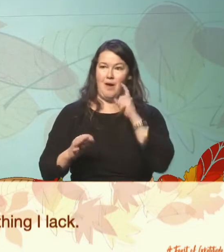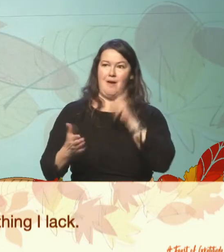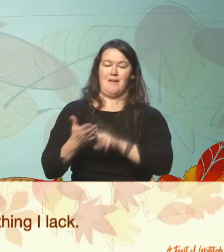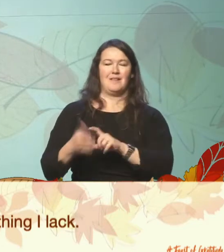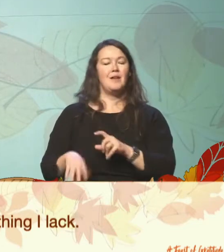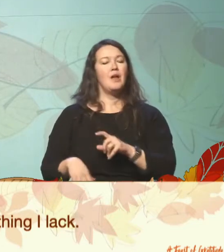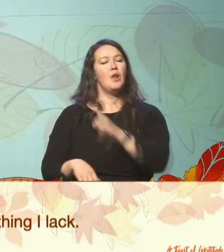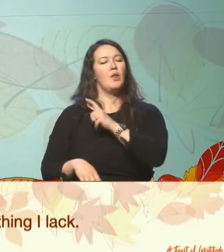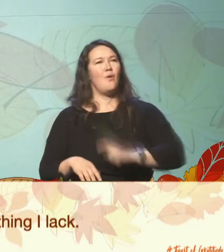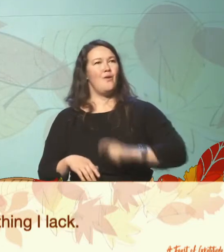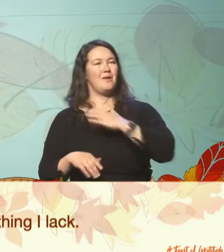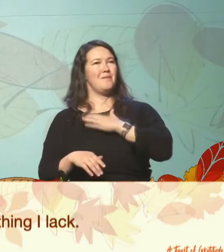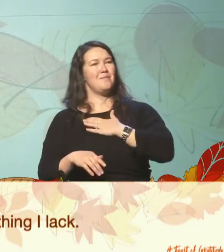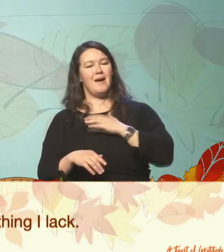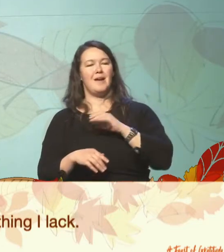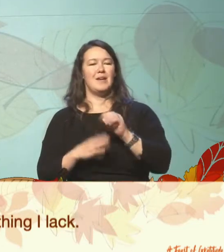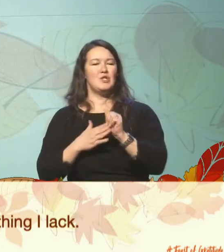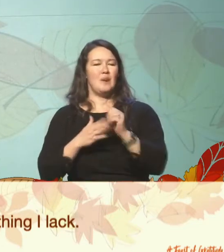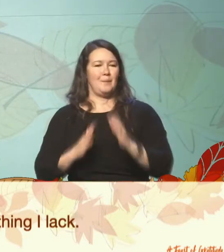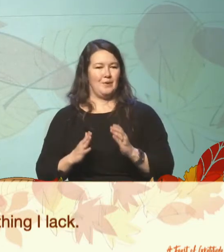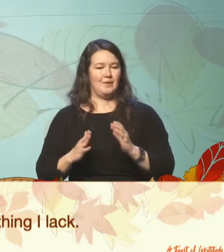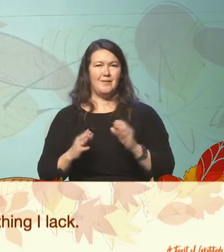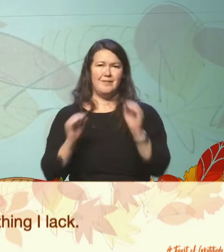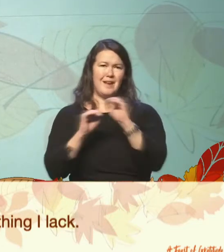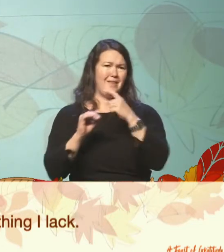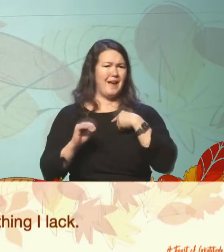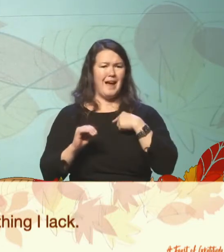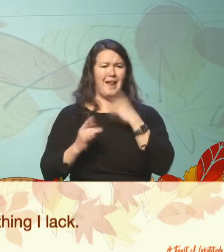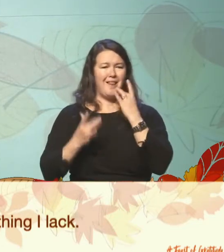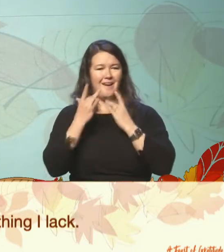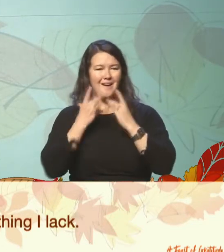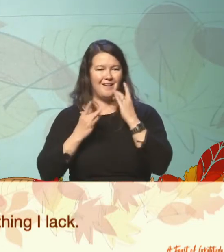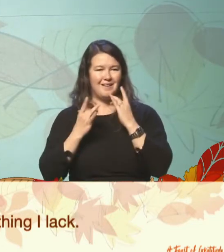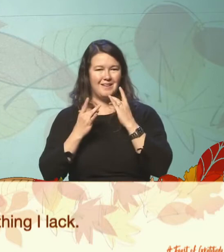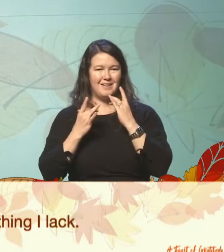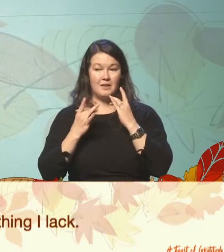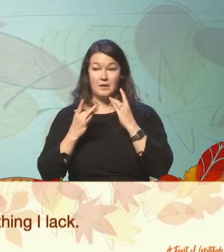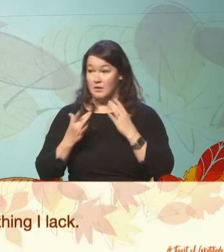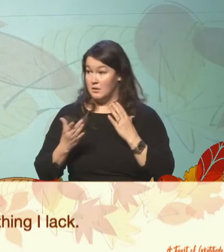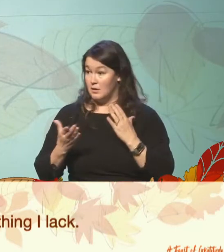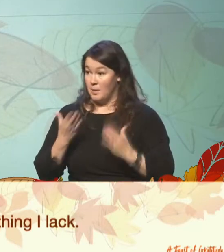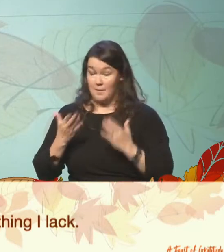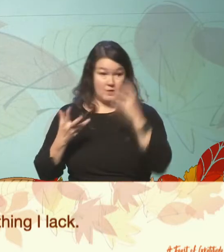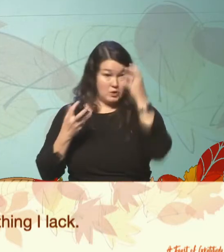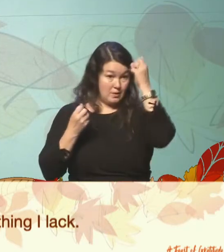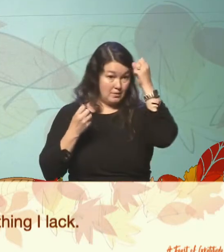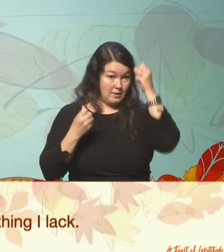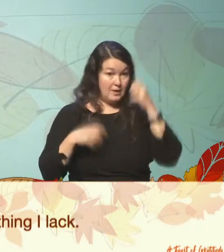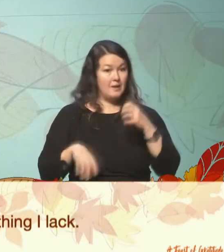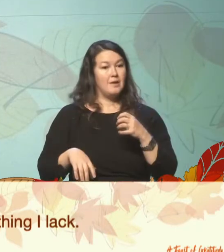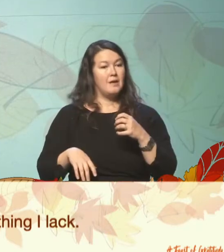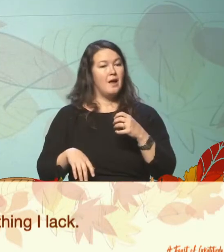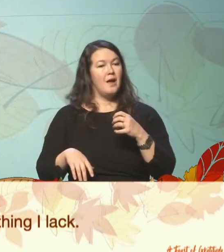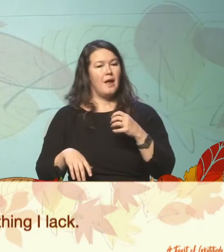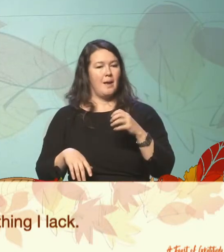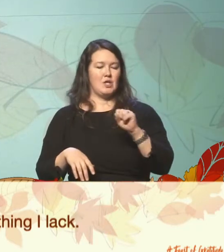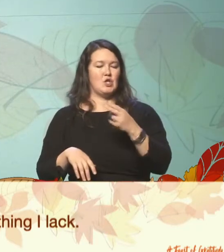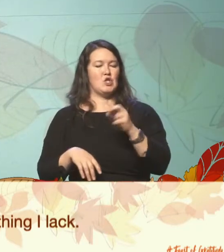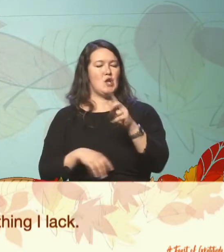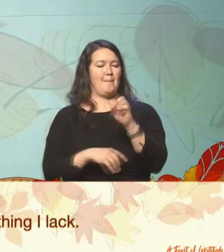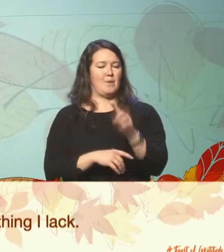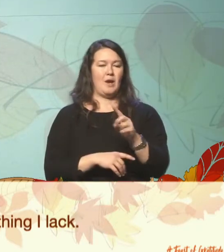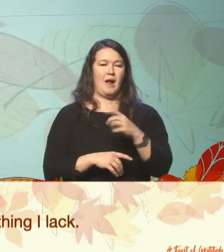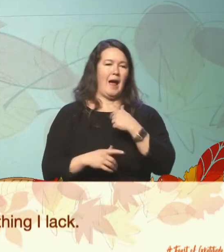there is nothing I lack. The Lord is my shepherd, there's nothing like. Maybe you've memorized it, the Lord is my shepherd, I shall not want,